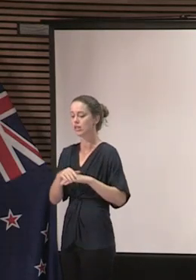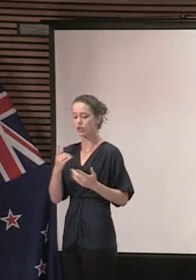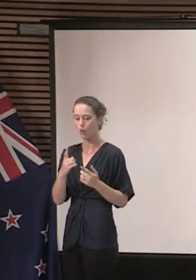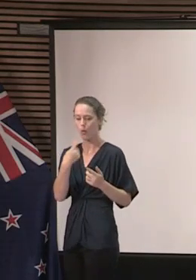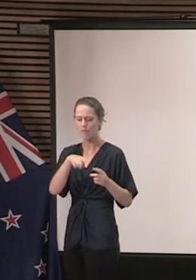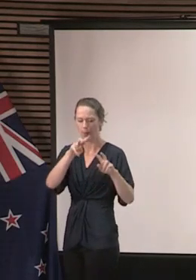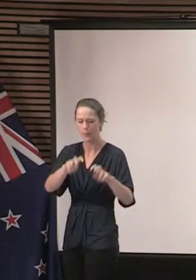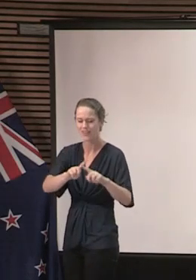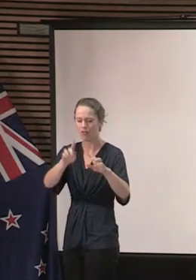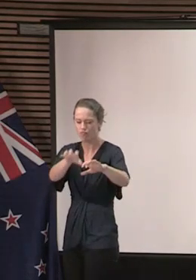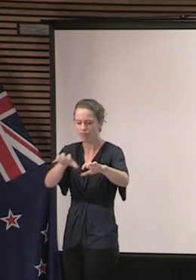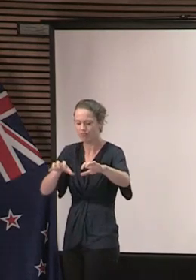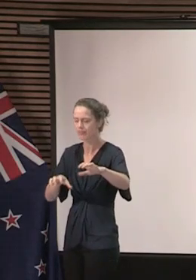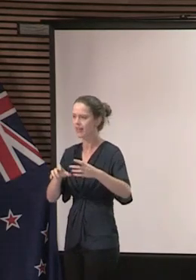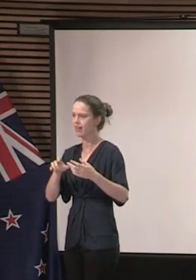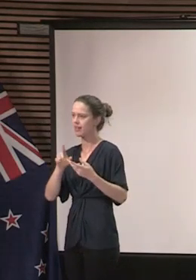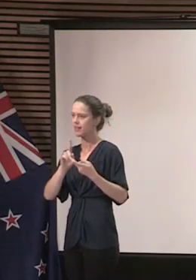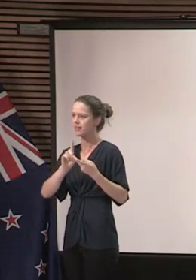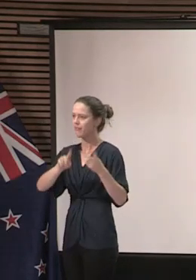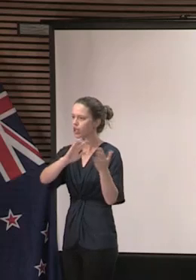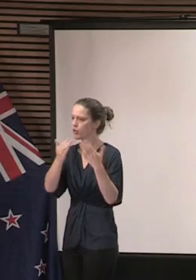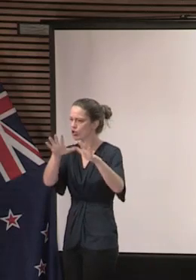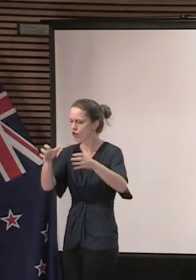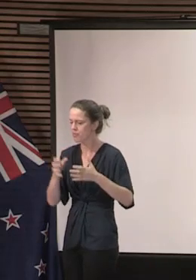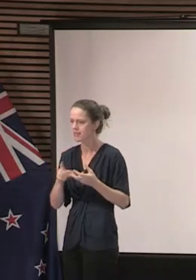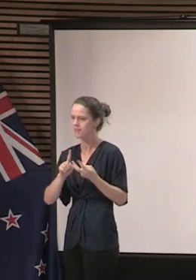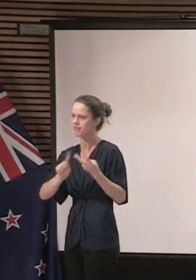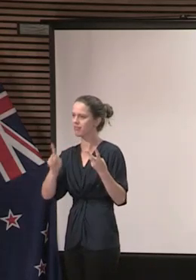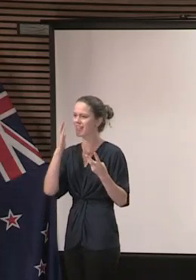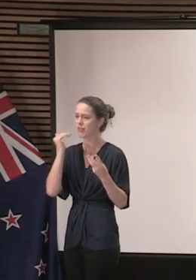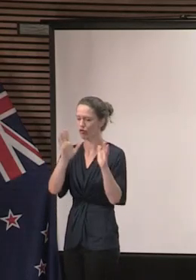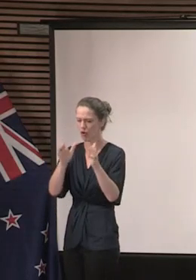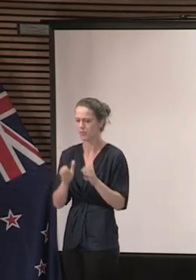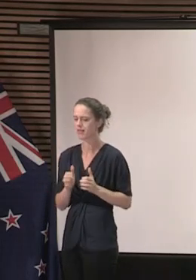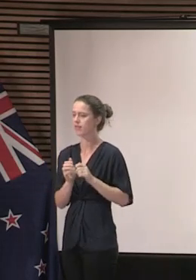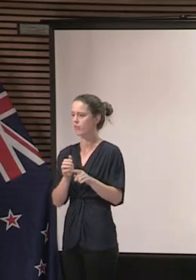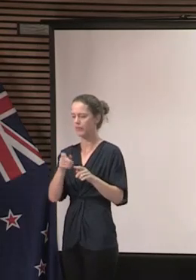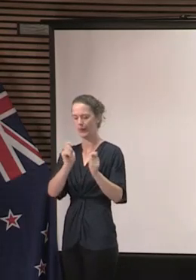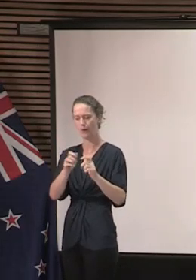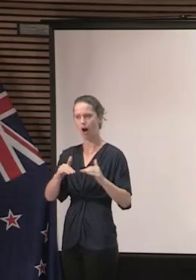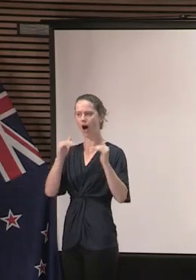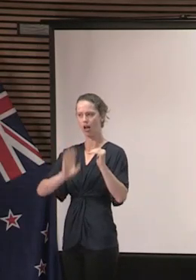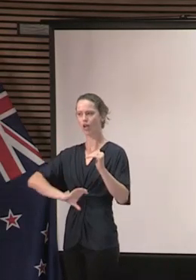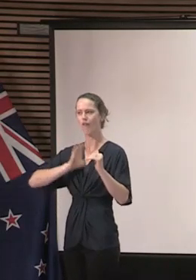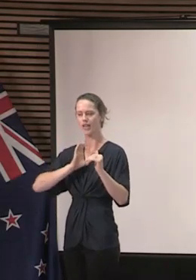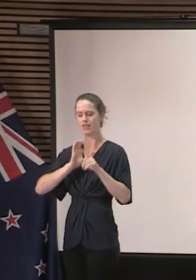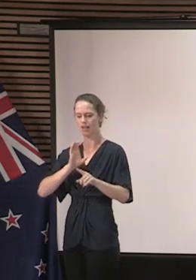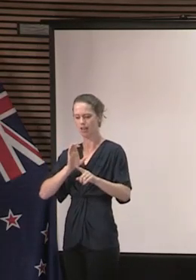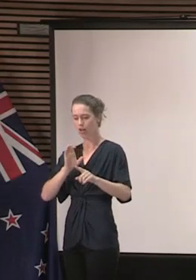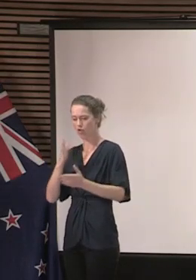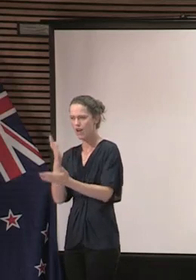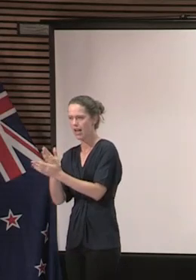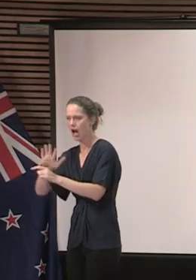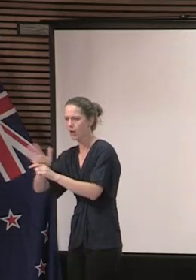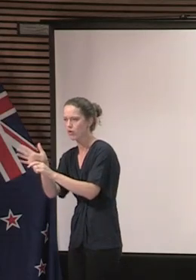all the regions and across different ethnic groups, shows that we've got a high level of confidence there isn't undetected